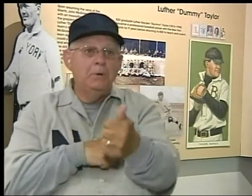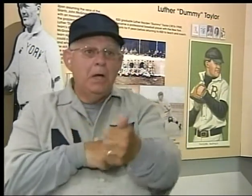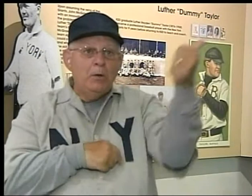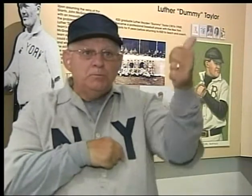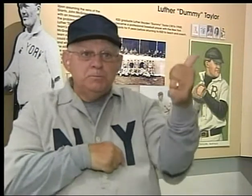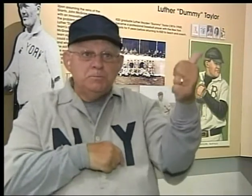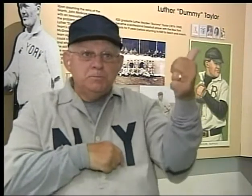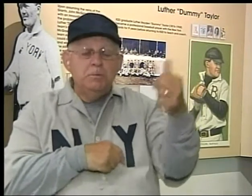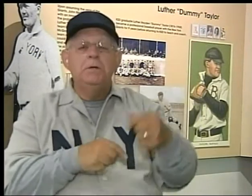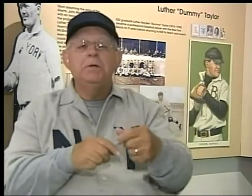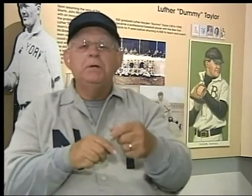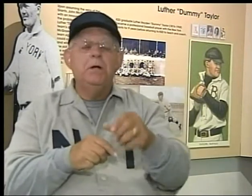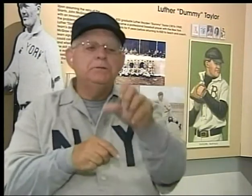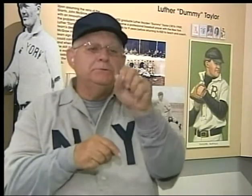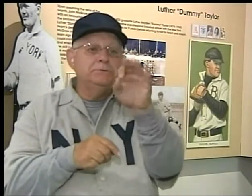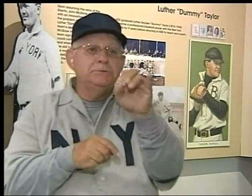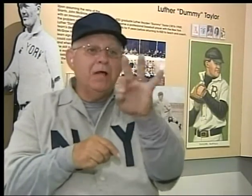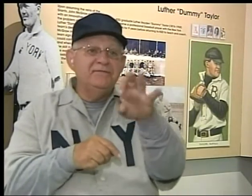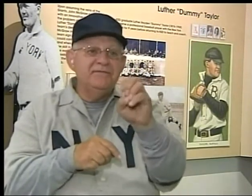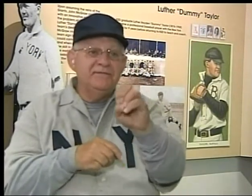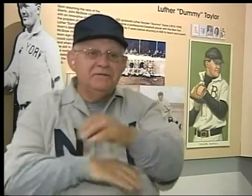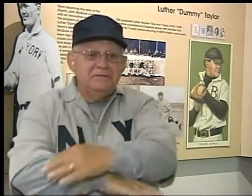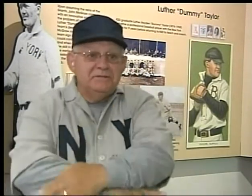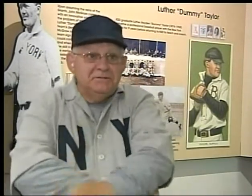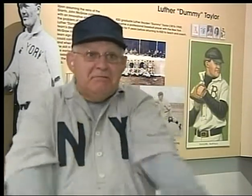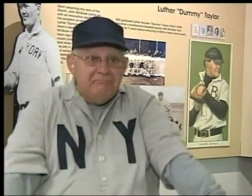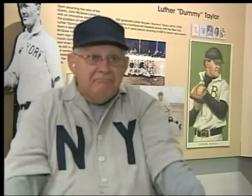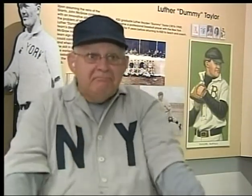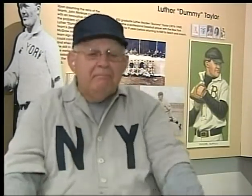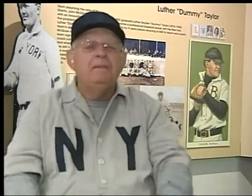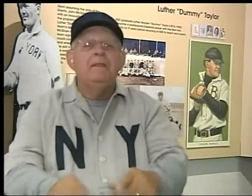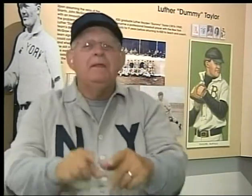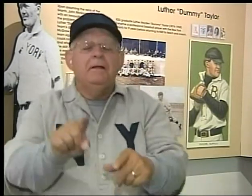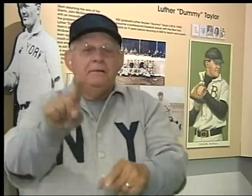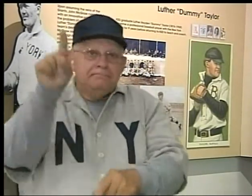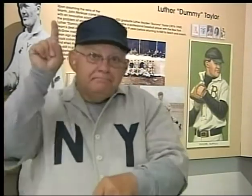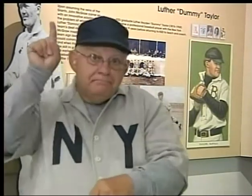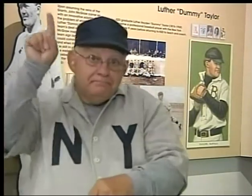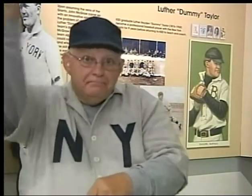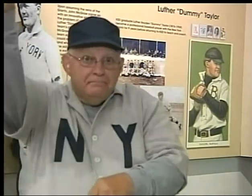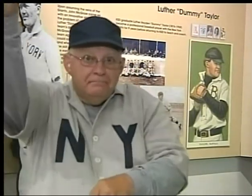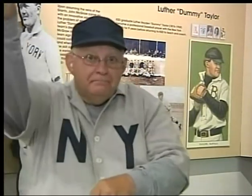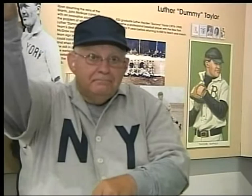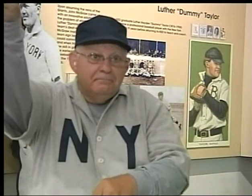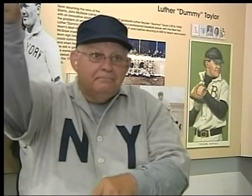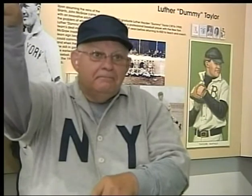safe, go that way,